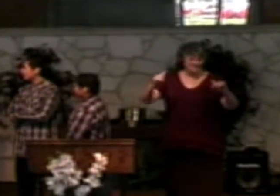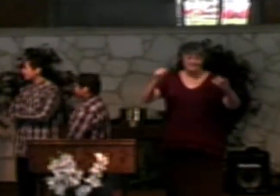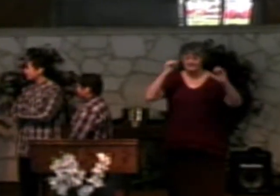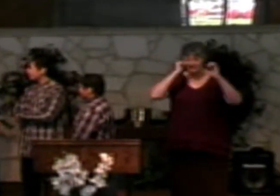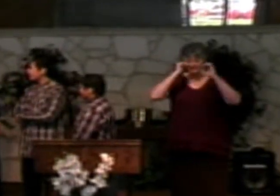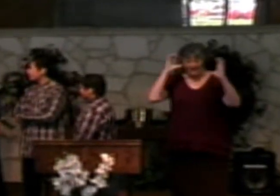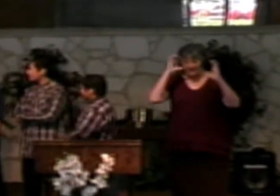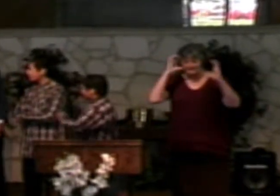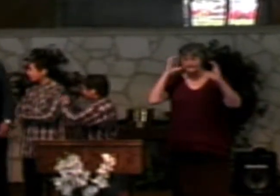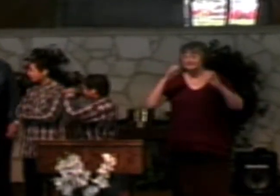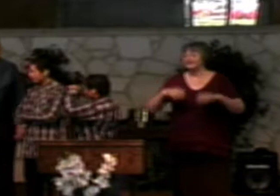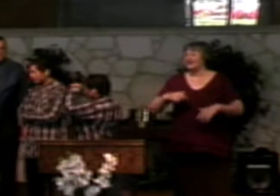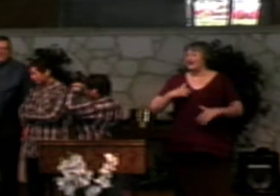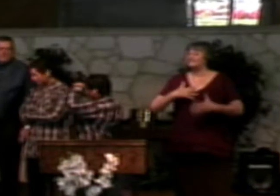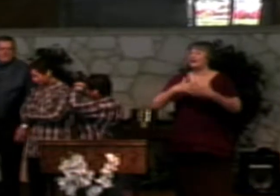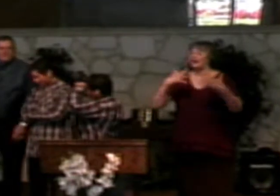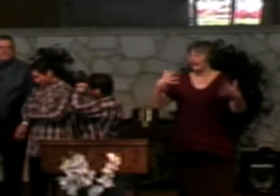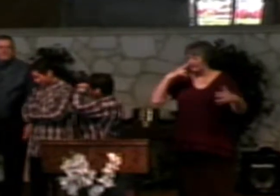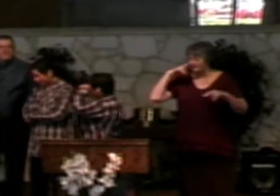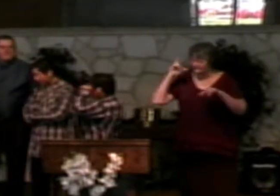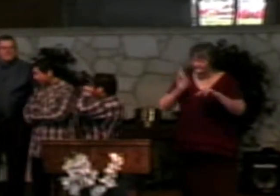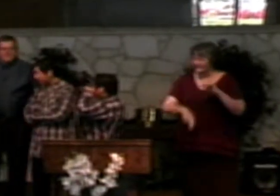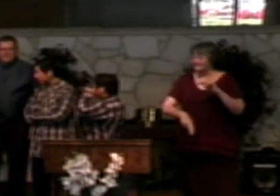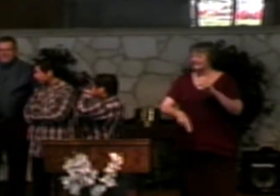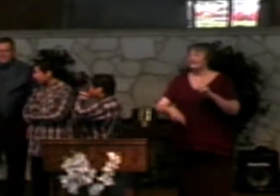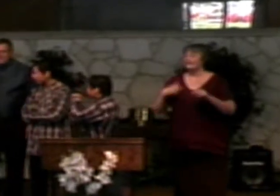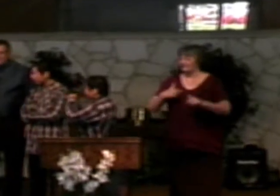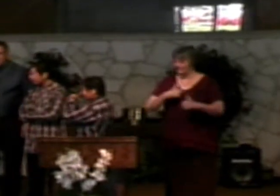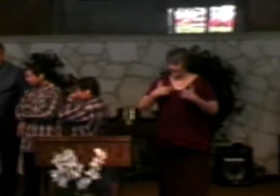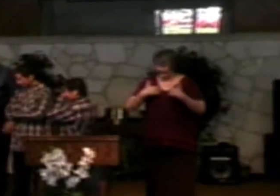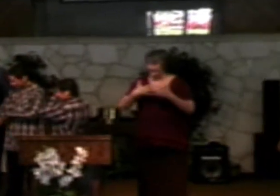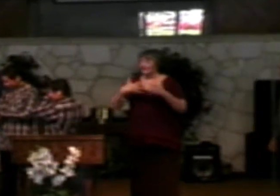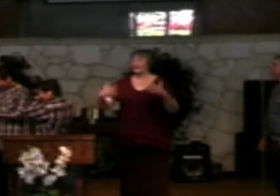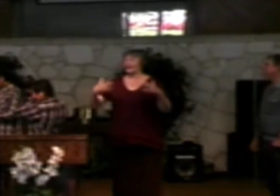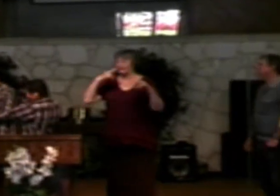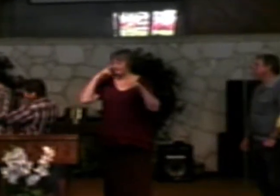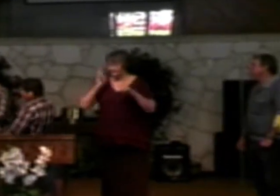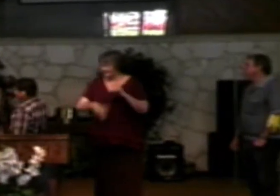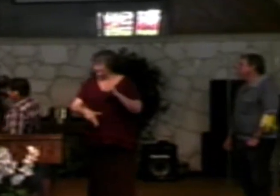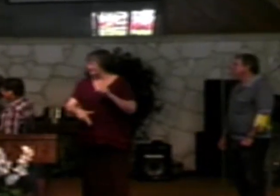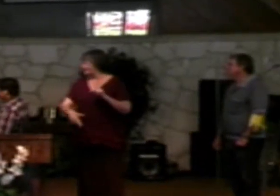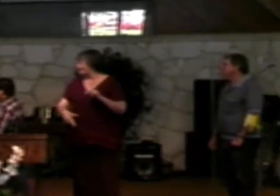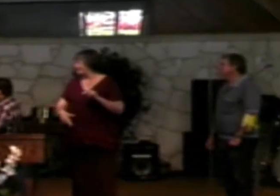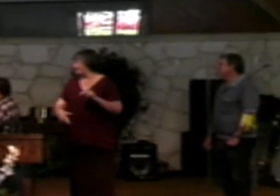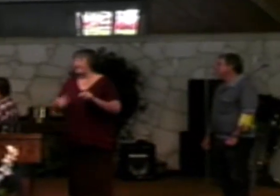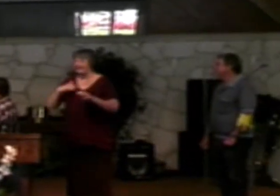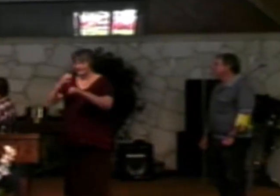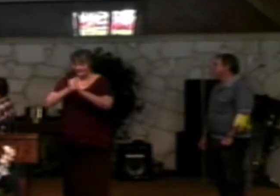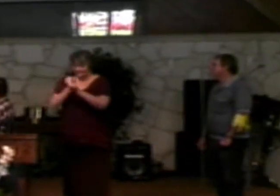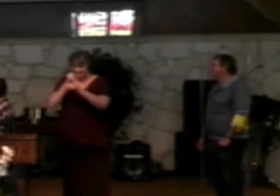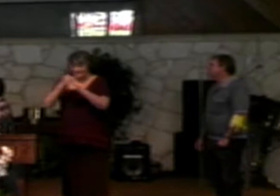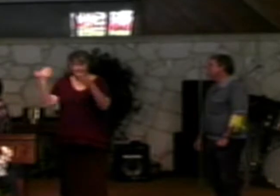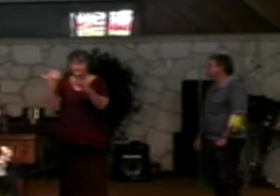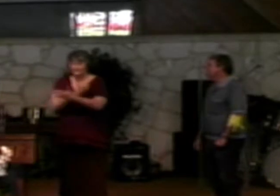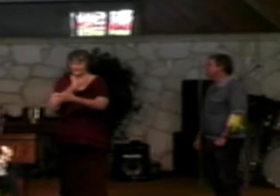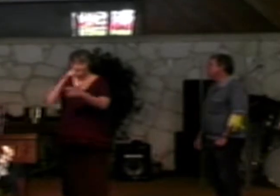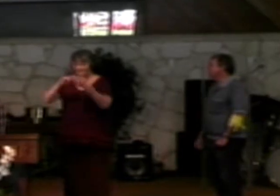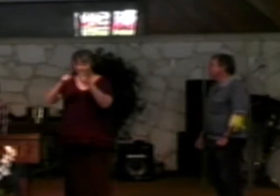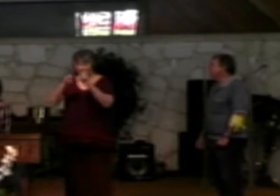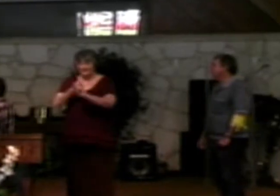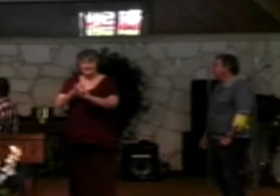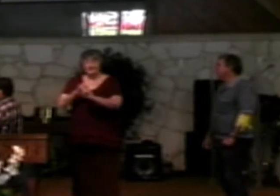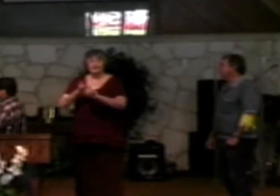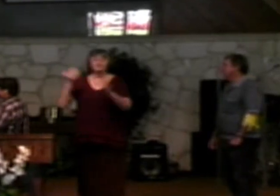and I had a lot of fun, and we had a lot of fun, and I got to make new friends, and I renewed